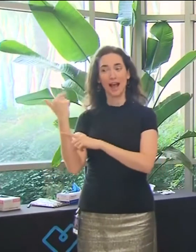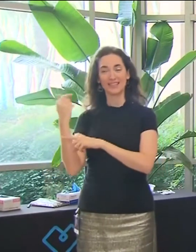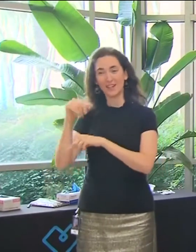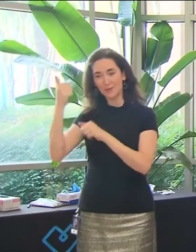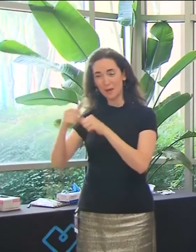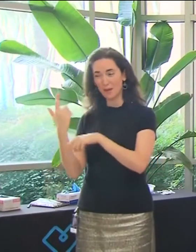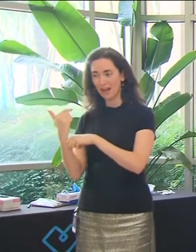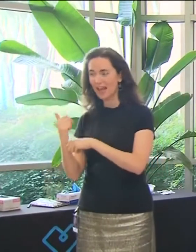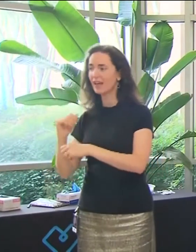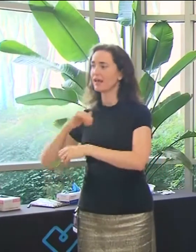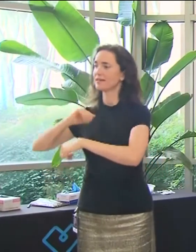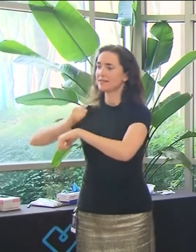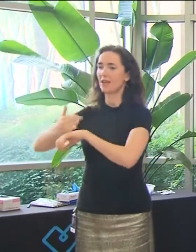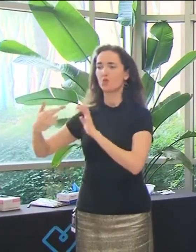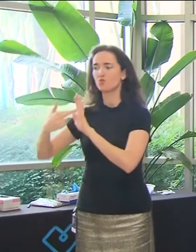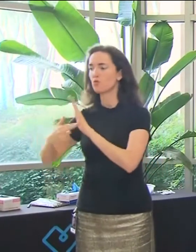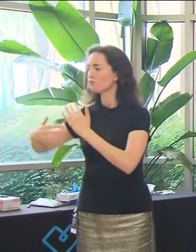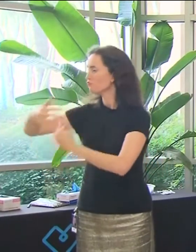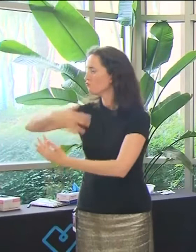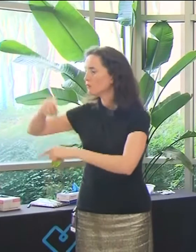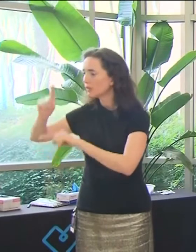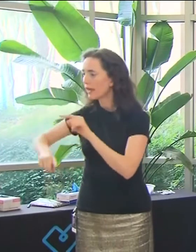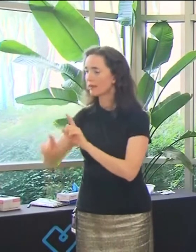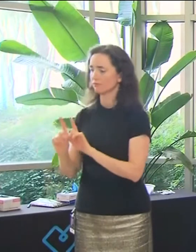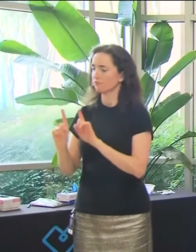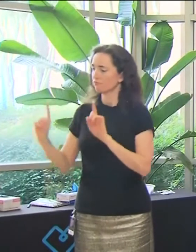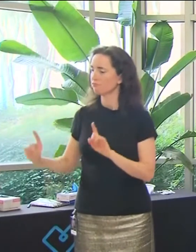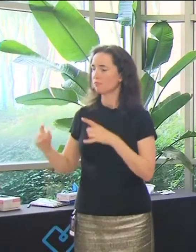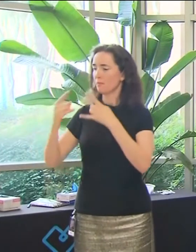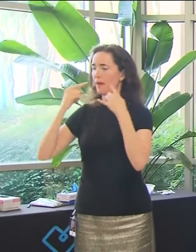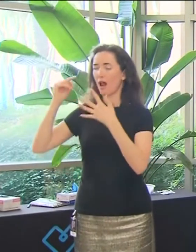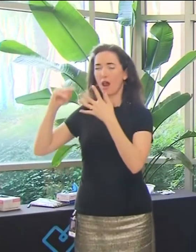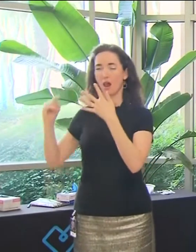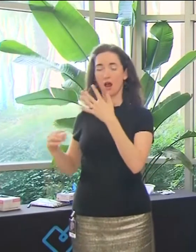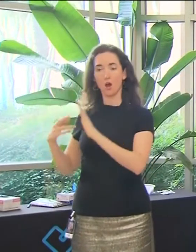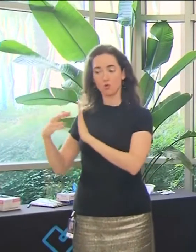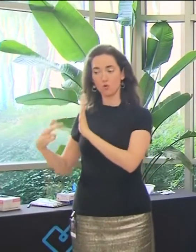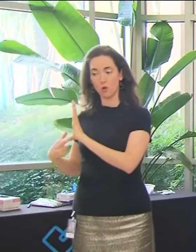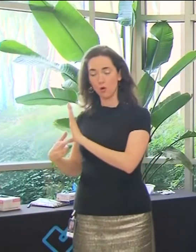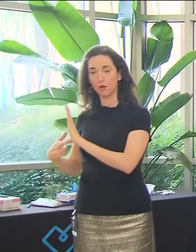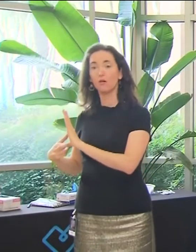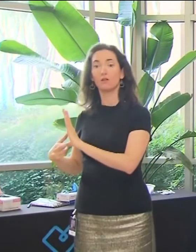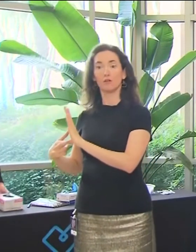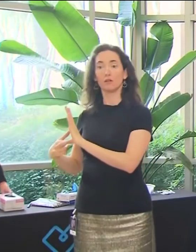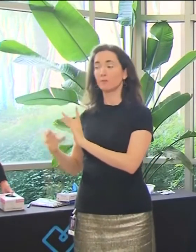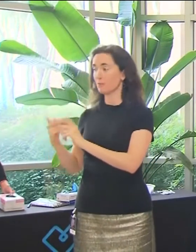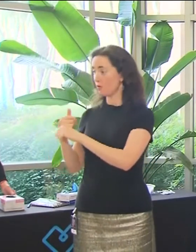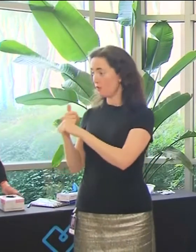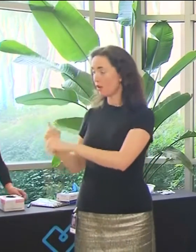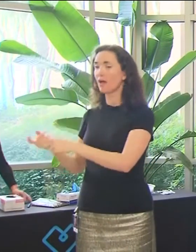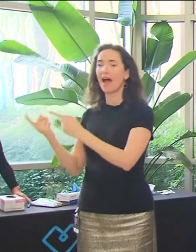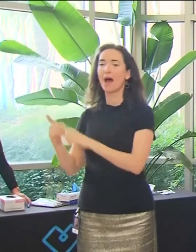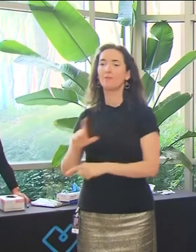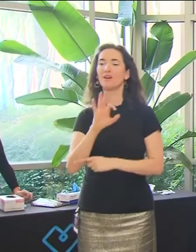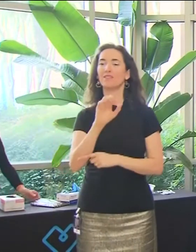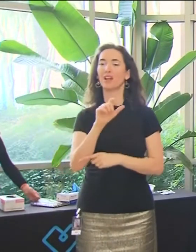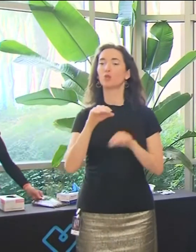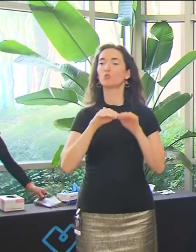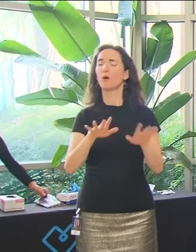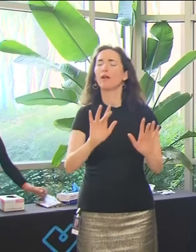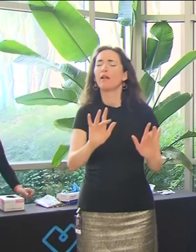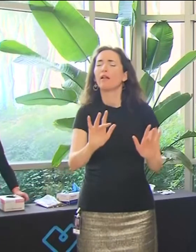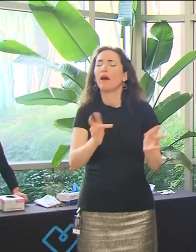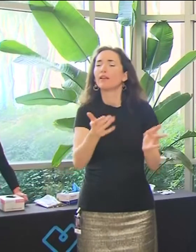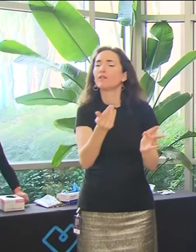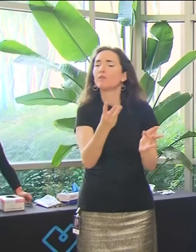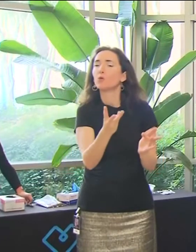mitigation measures, the social distancing, the masking, and so forth, we actually had a very light flu season. Well,